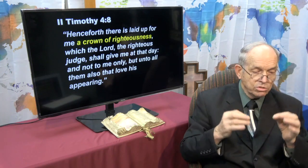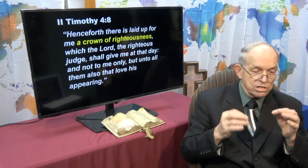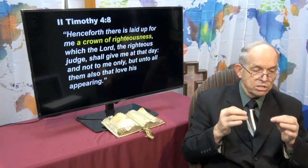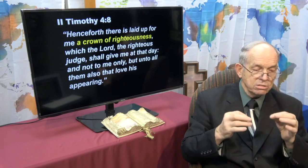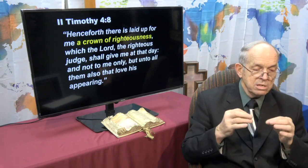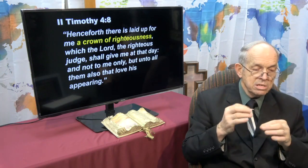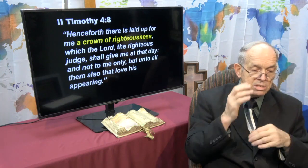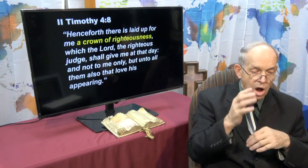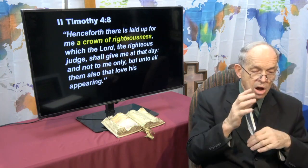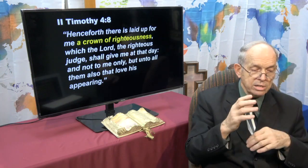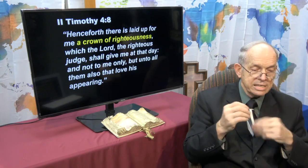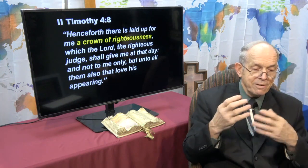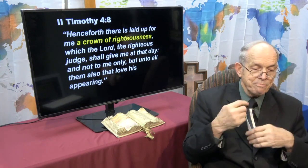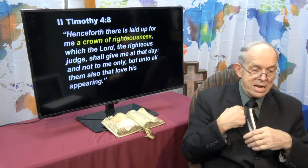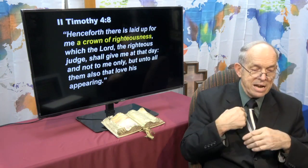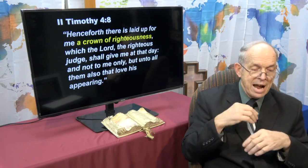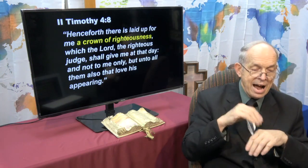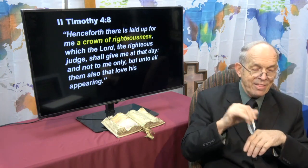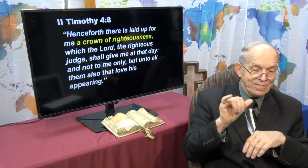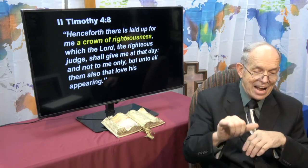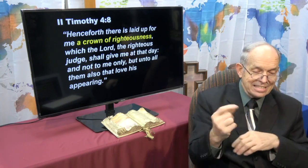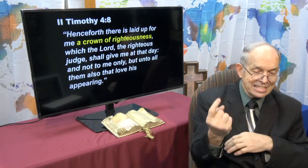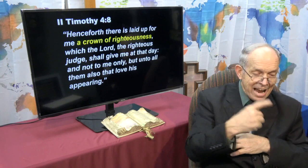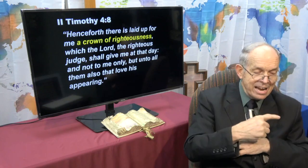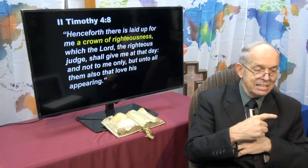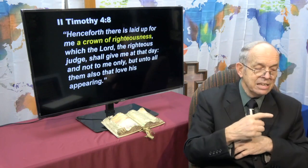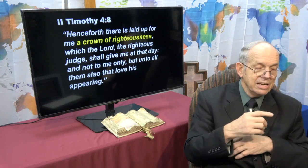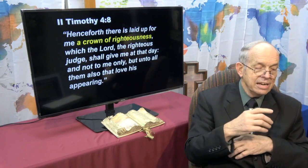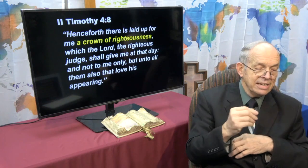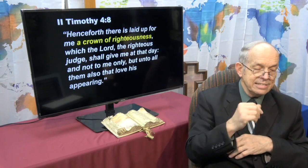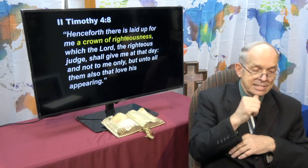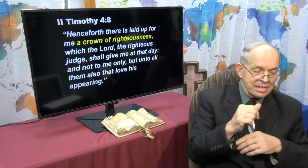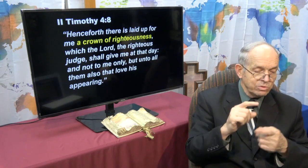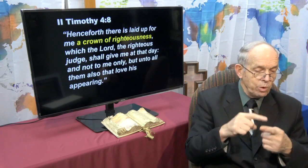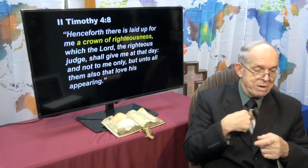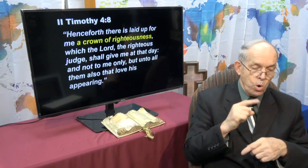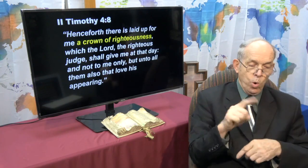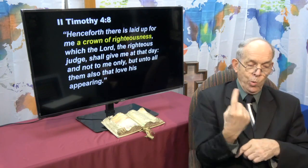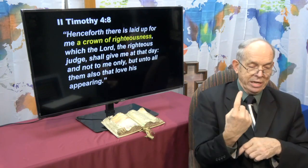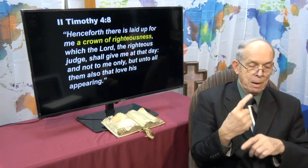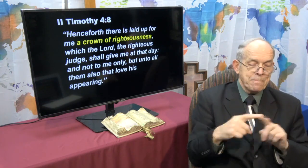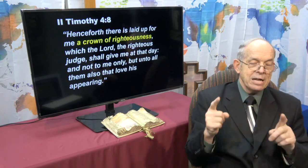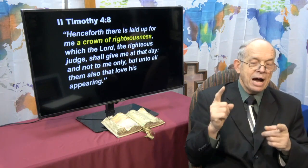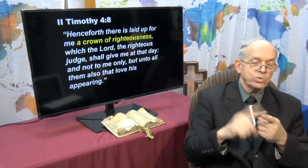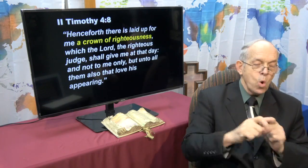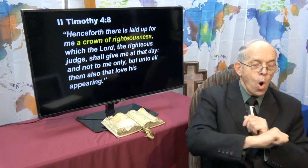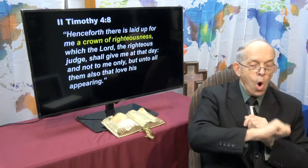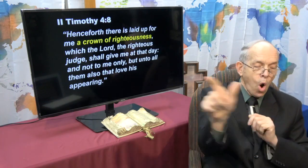just to give me at that day, and not to me only, but unto